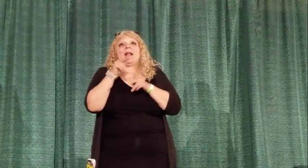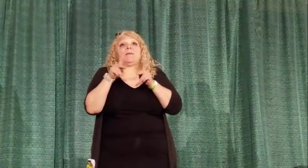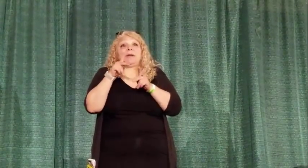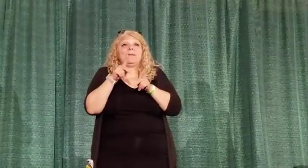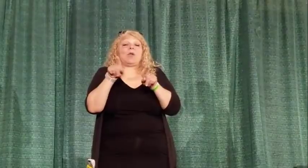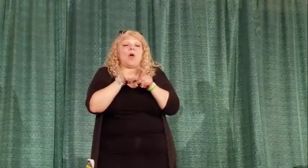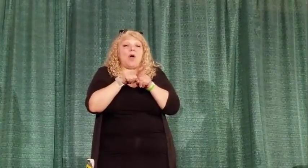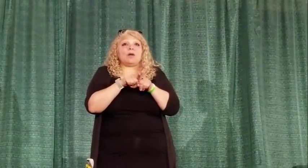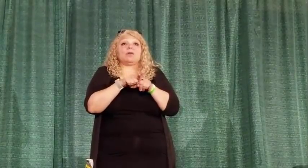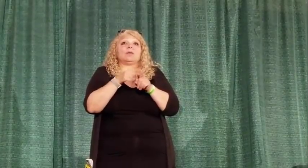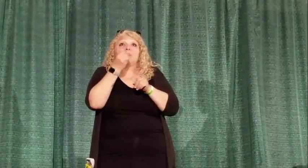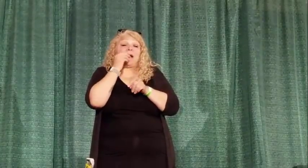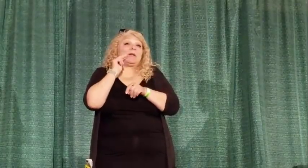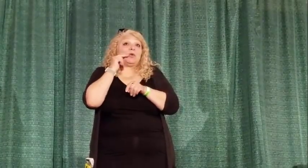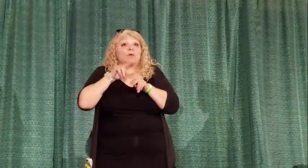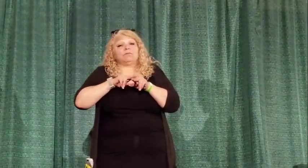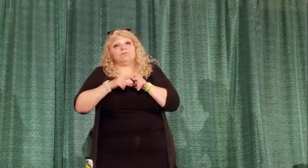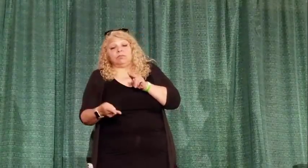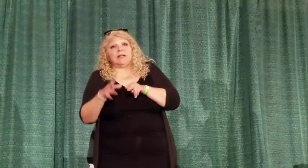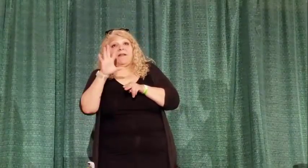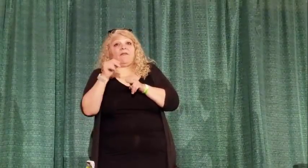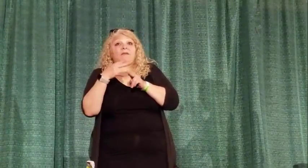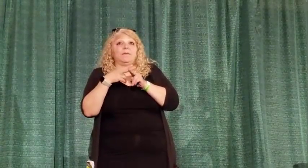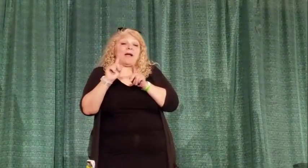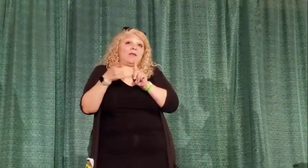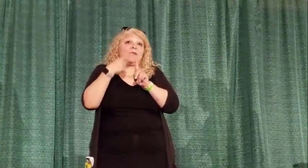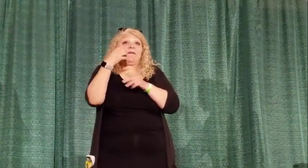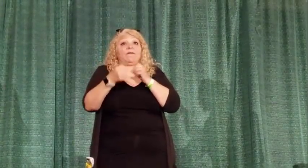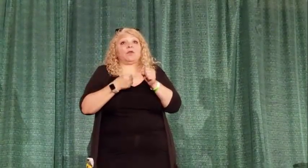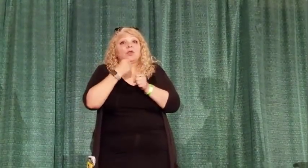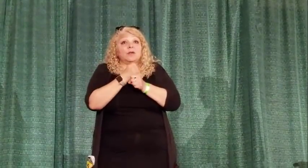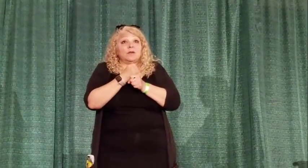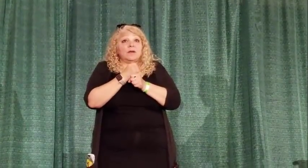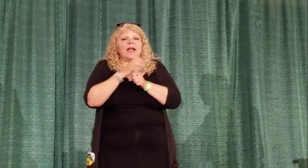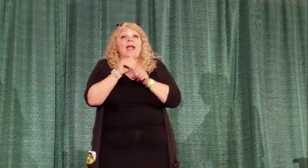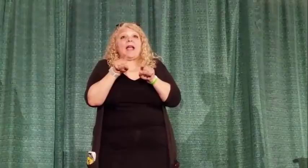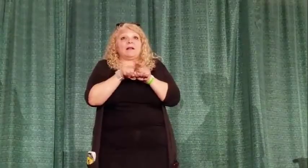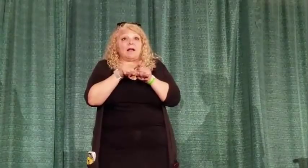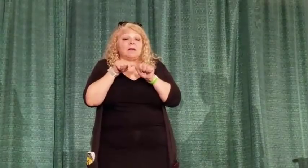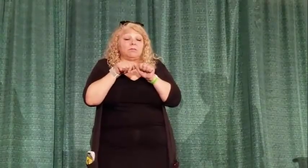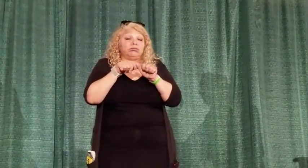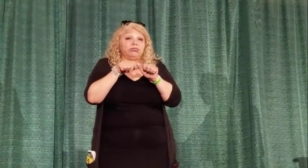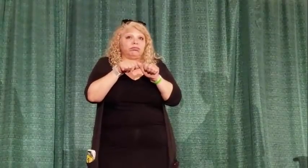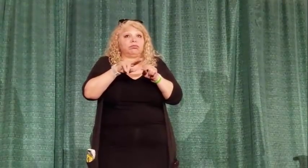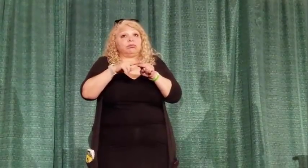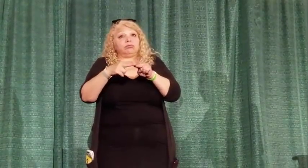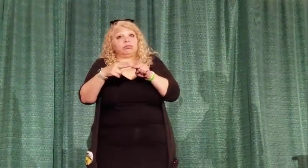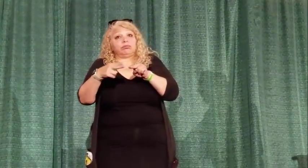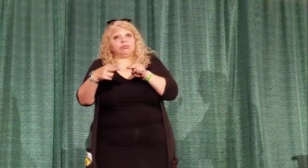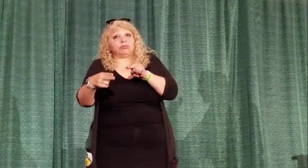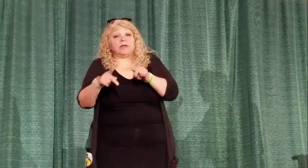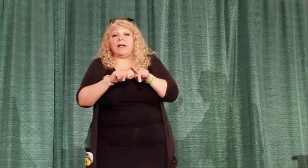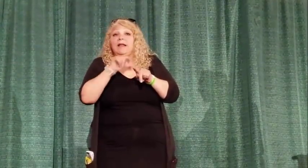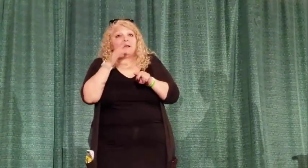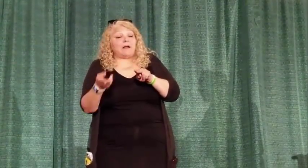other study. The average person dropped 50 pounds in the first year, and they continued to lose weight as the study progressed over the years that followed. They didn't gain it